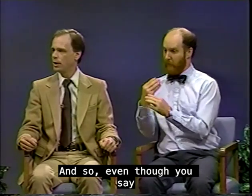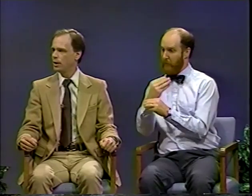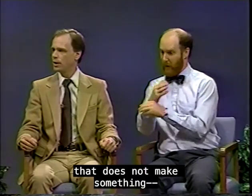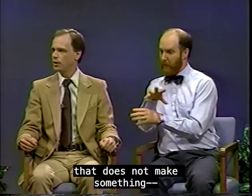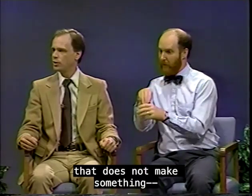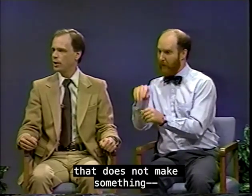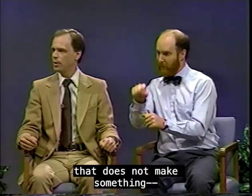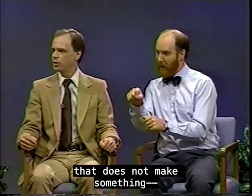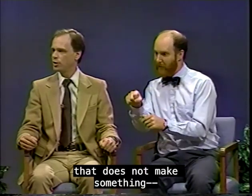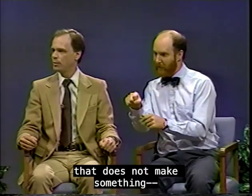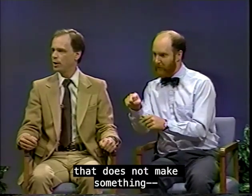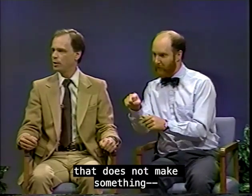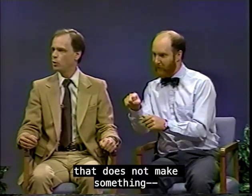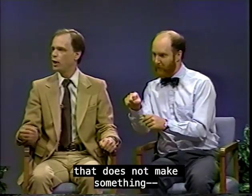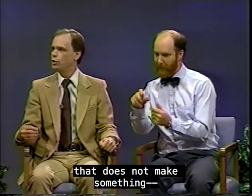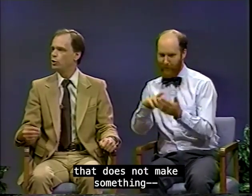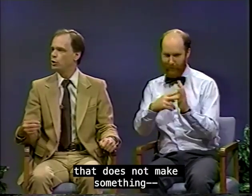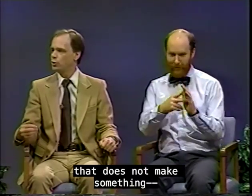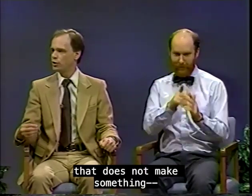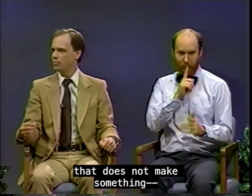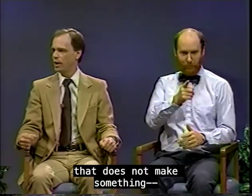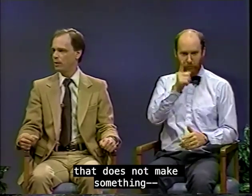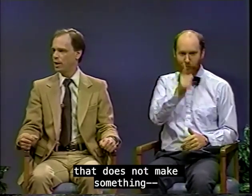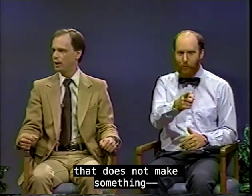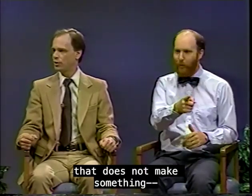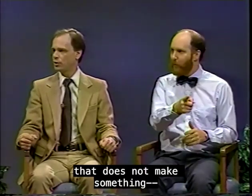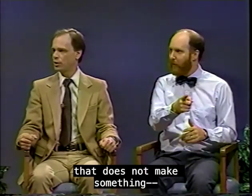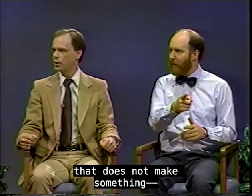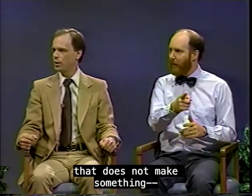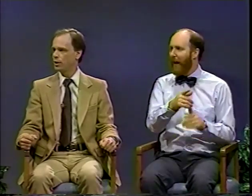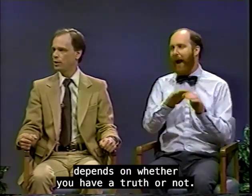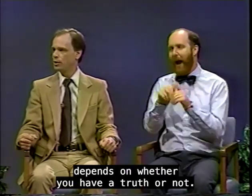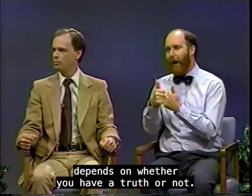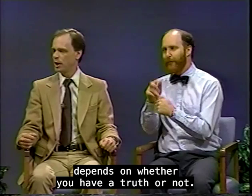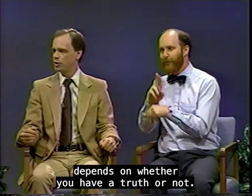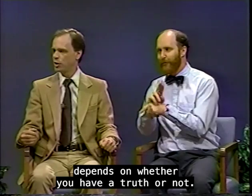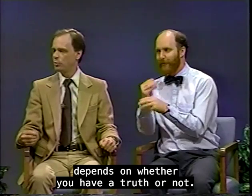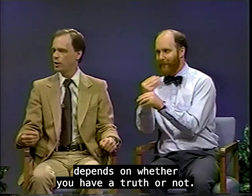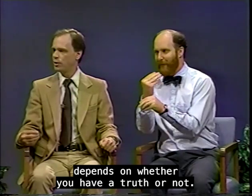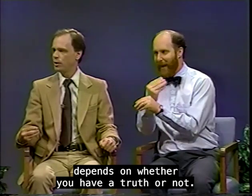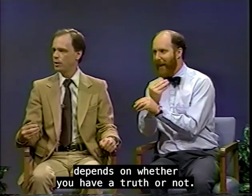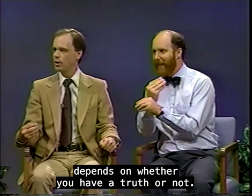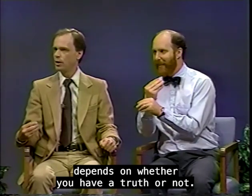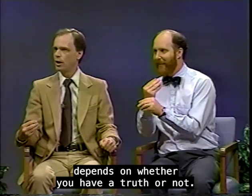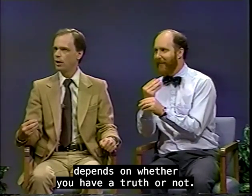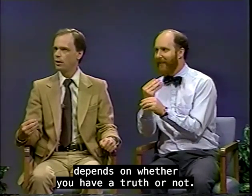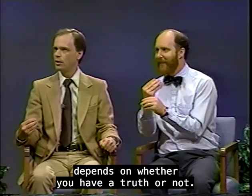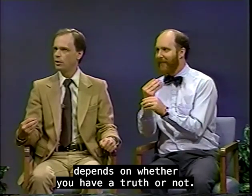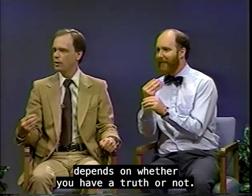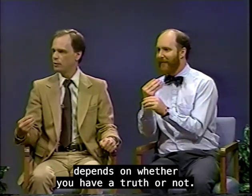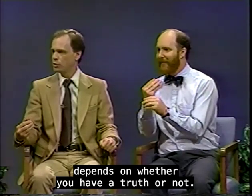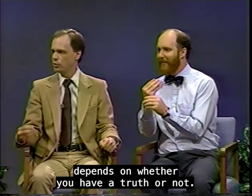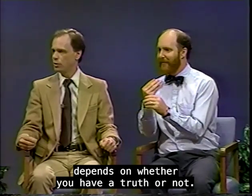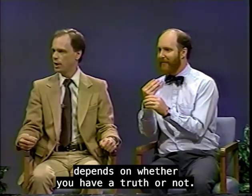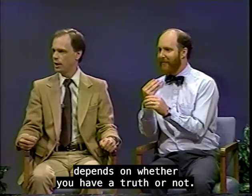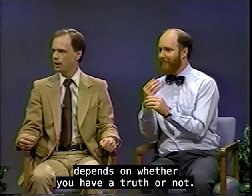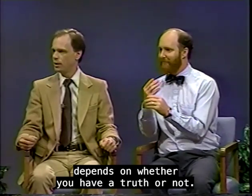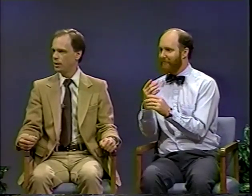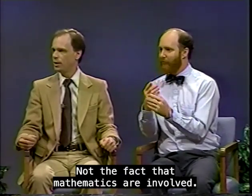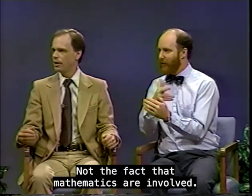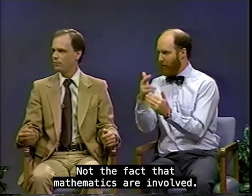involved, that does not make something, the way you use the mathematics depends on whether you have a